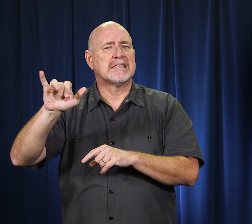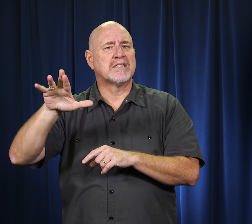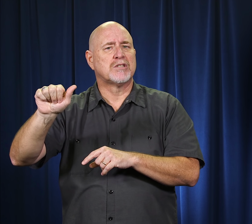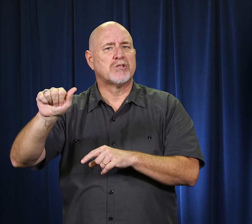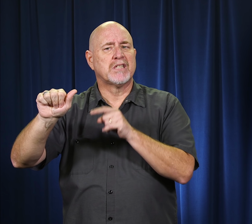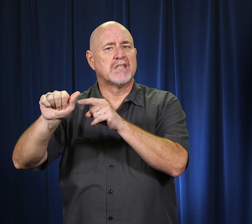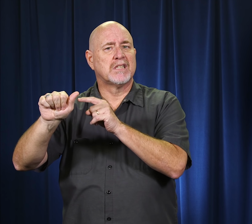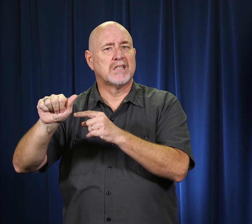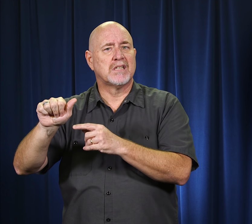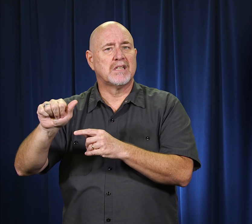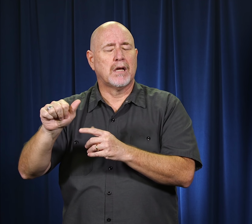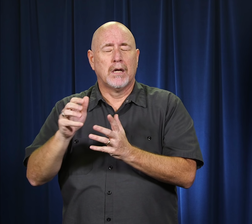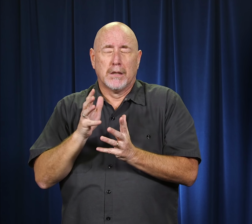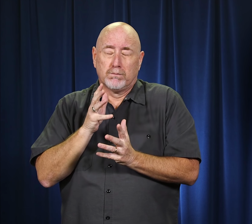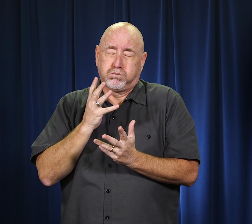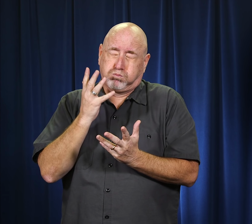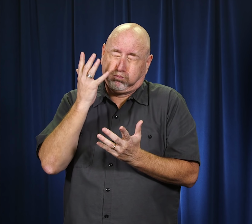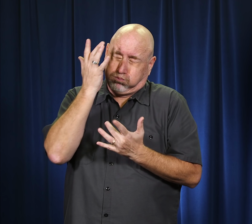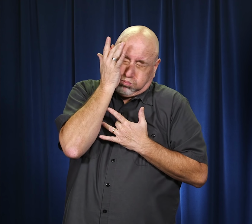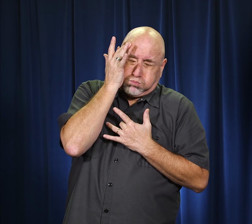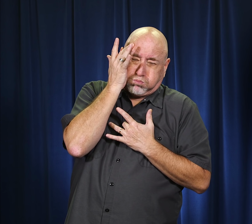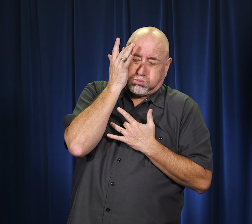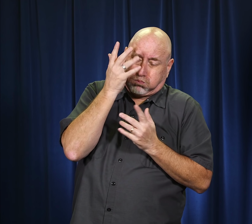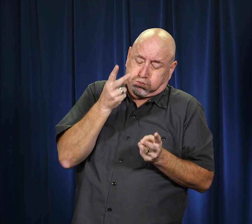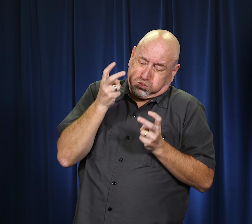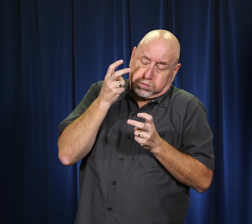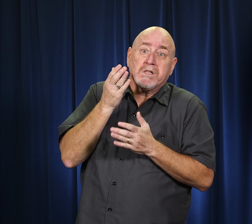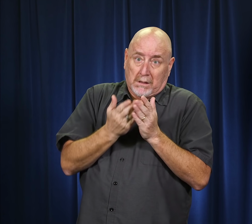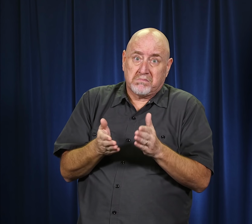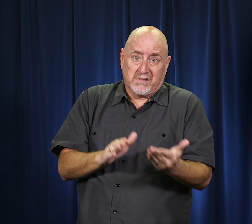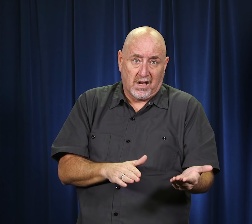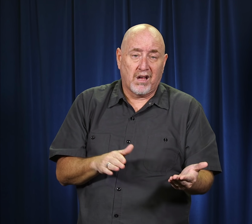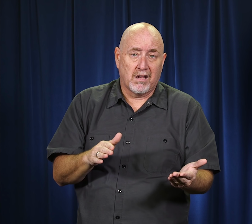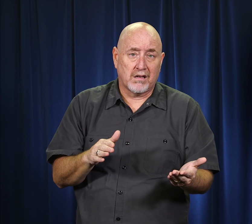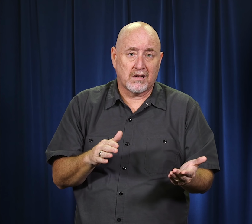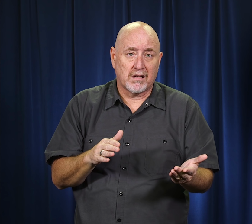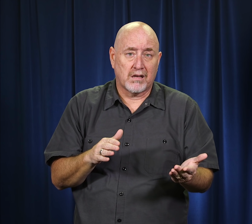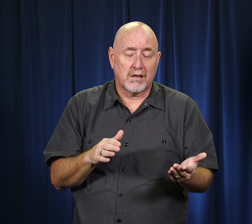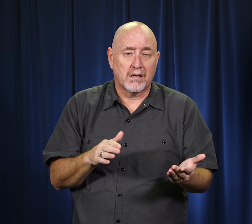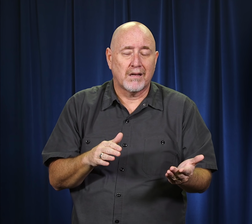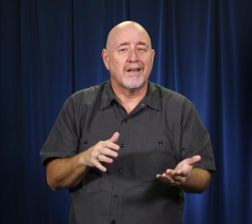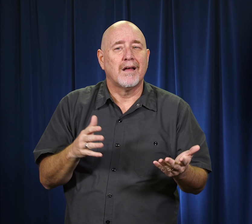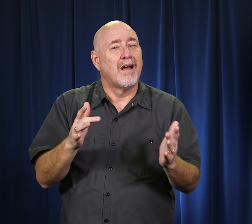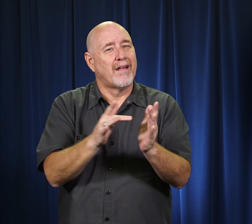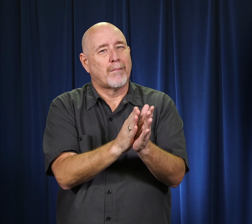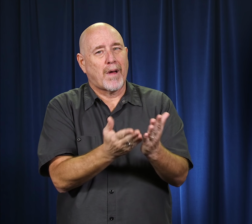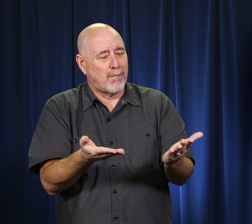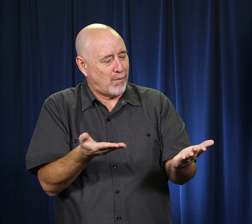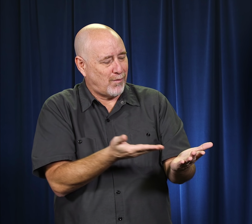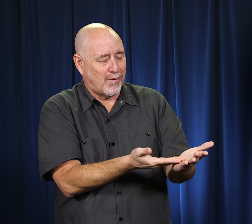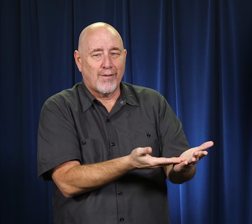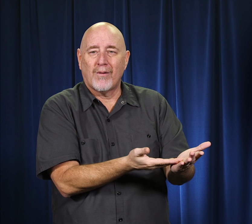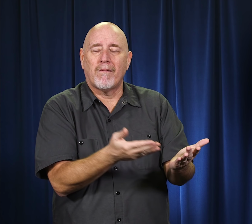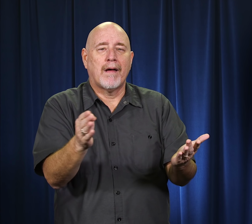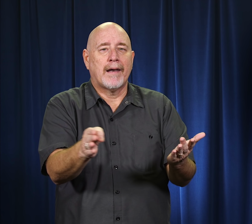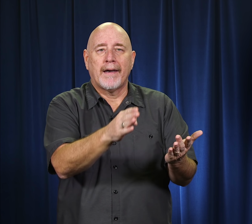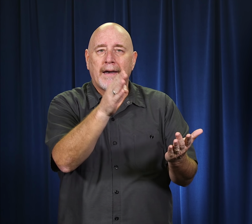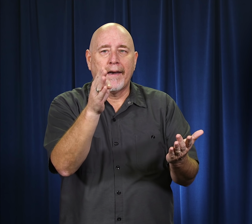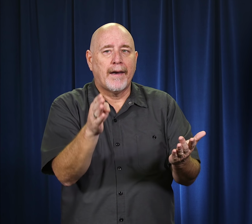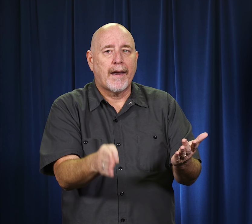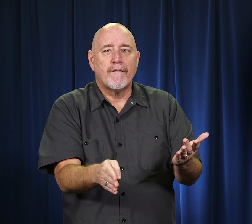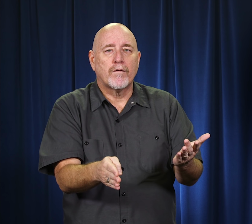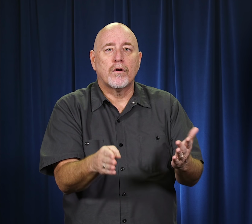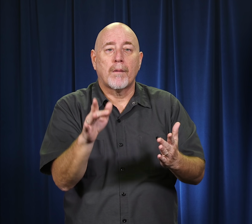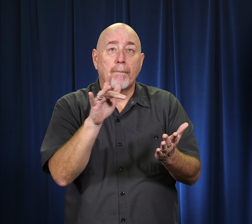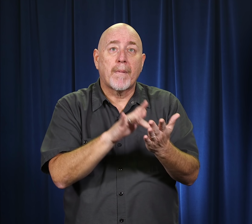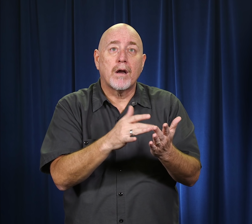causes many people to get violently sick and some of them to die. You see, the Bible never gets